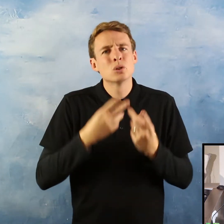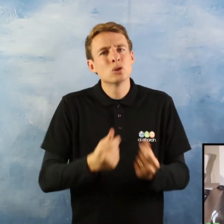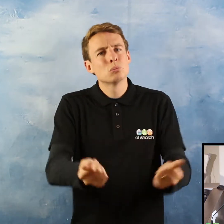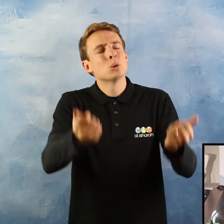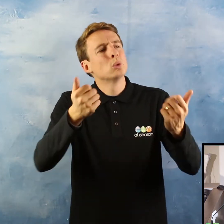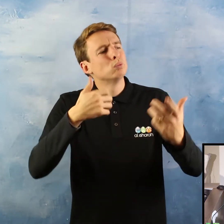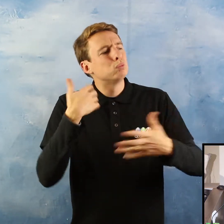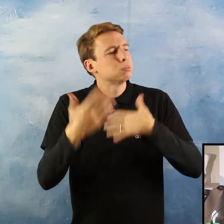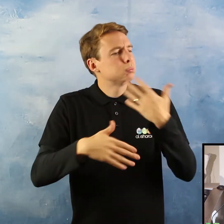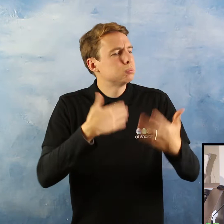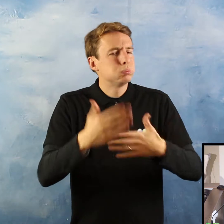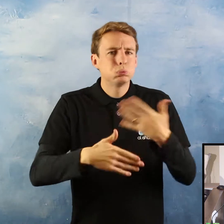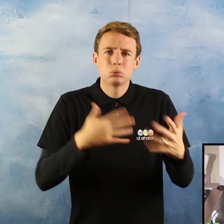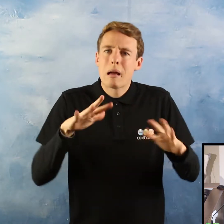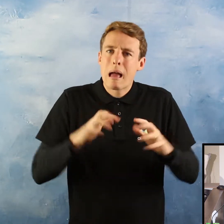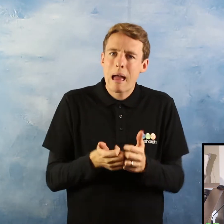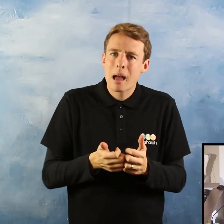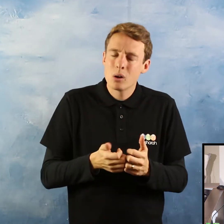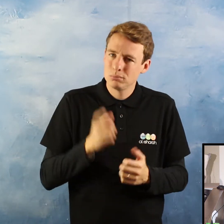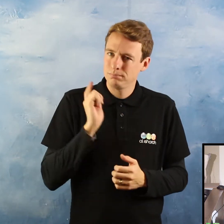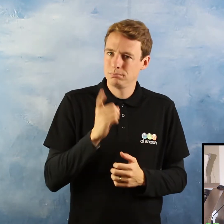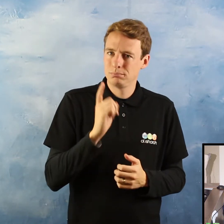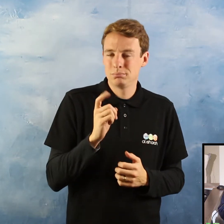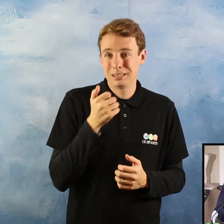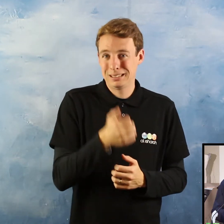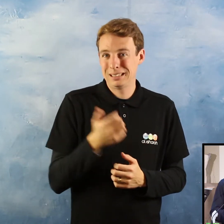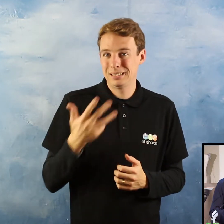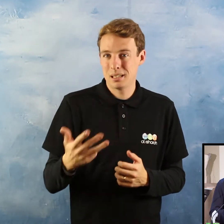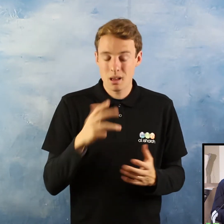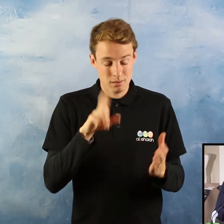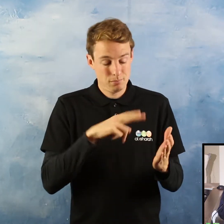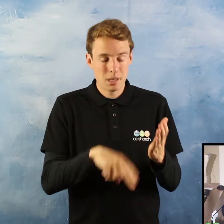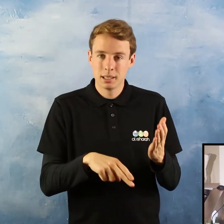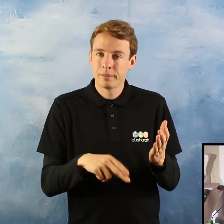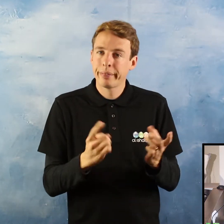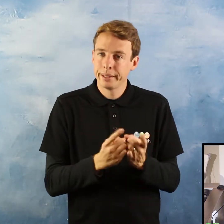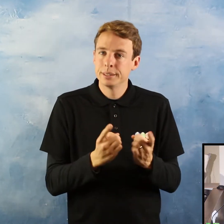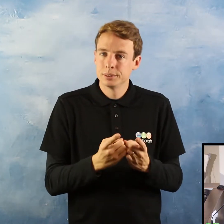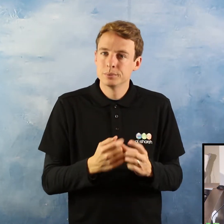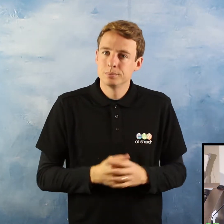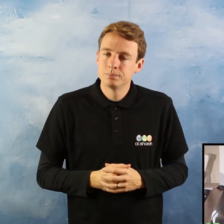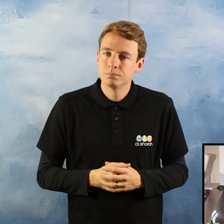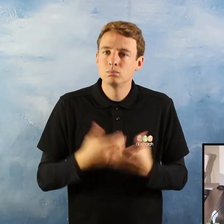a harmonious life. For example, I